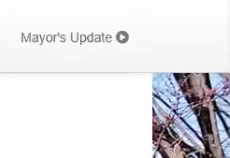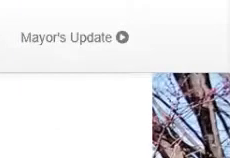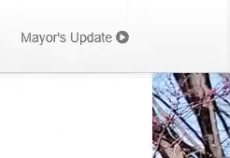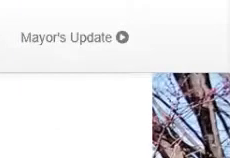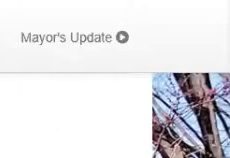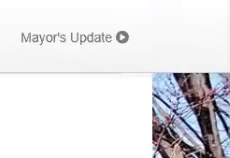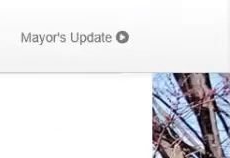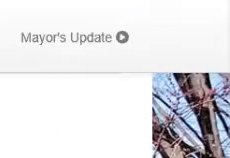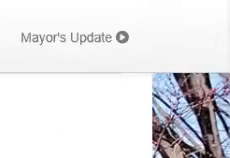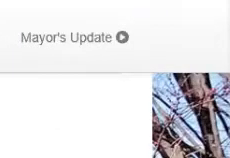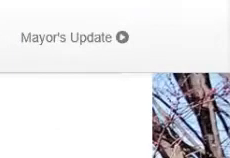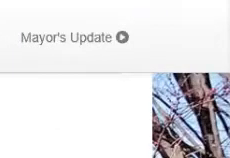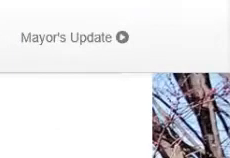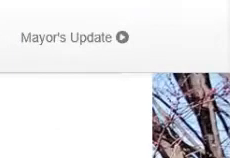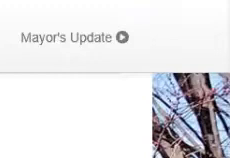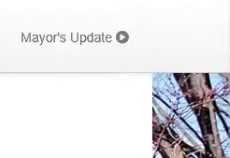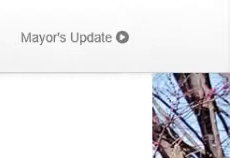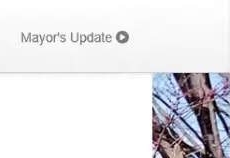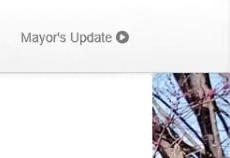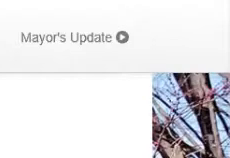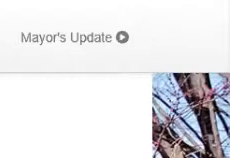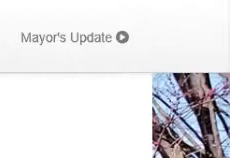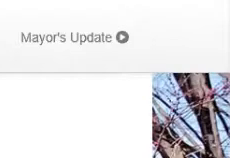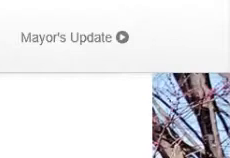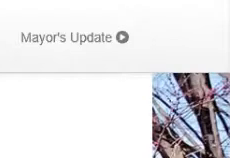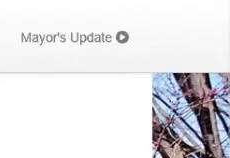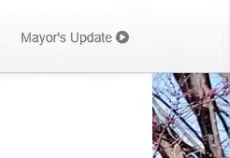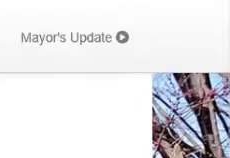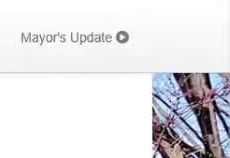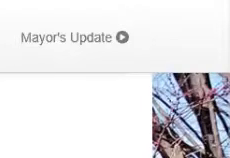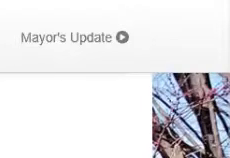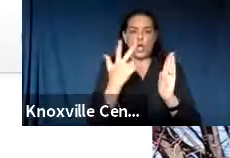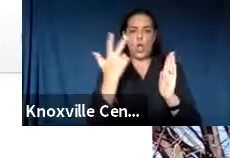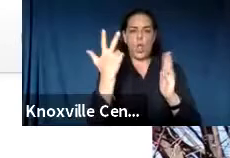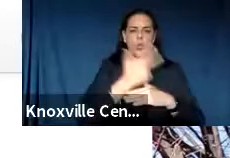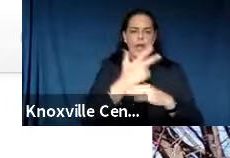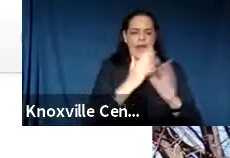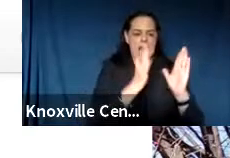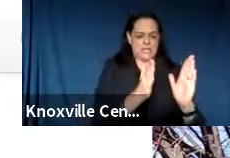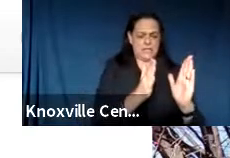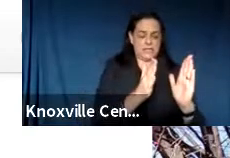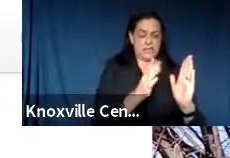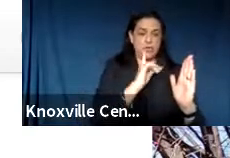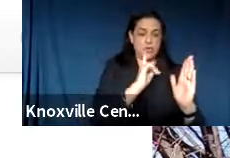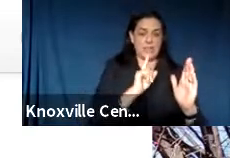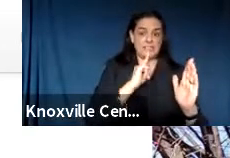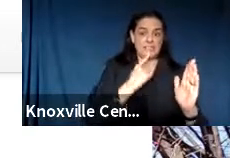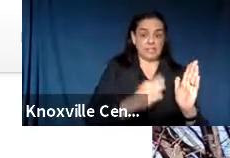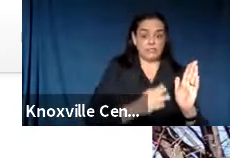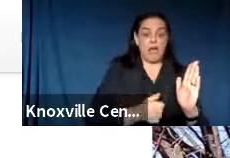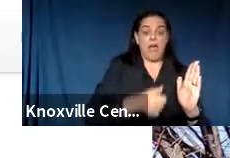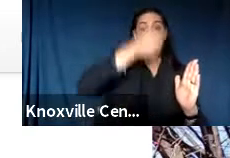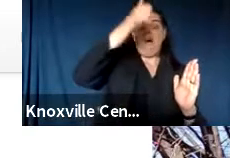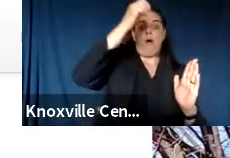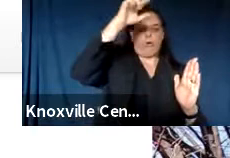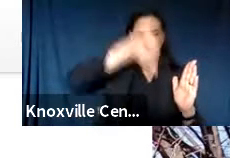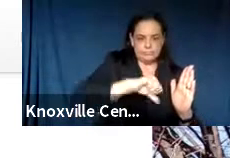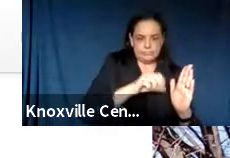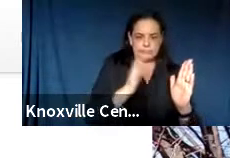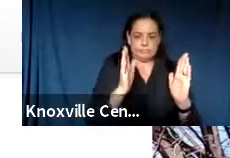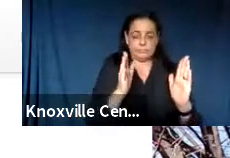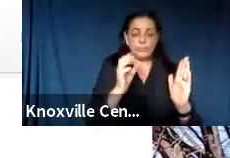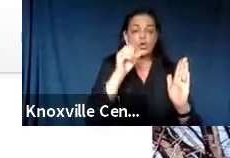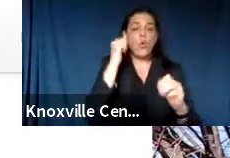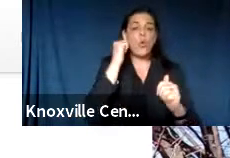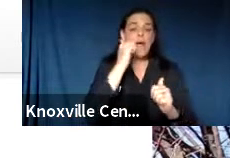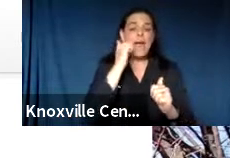see is no 3-day statistically significant shifts within a 2-week time period. Every day we look back at